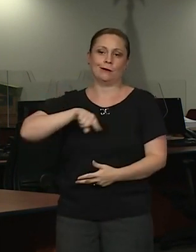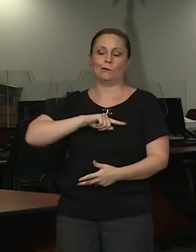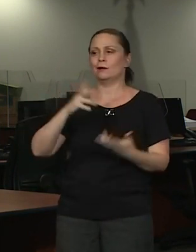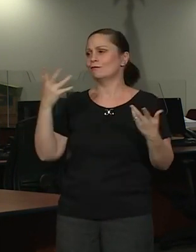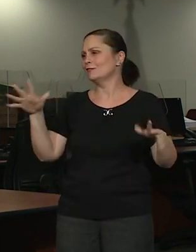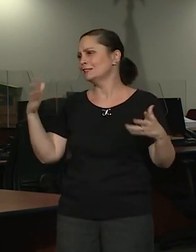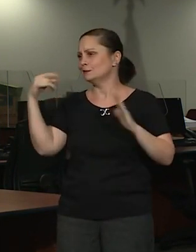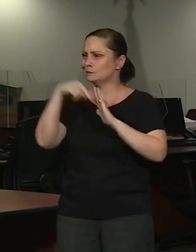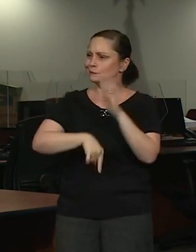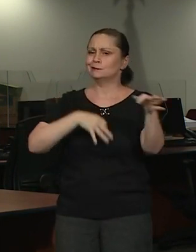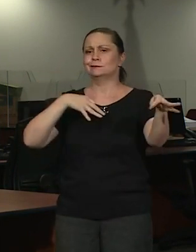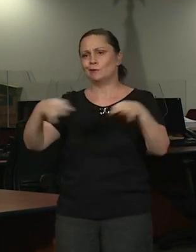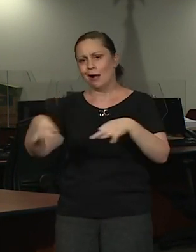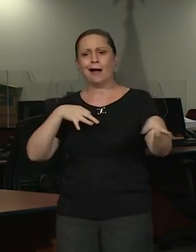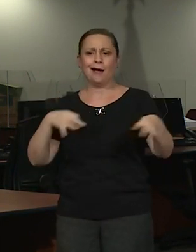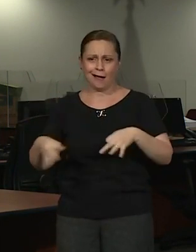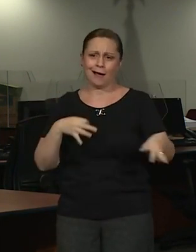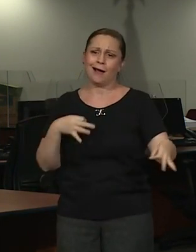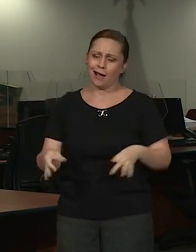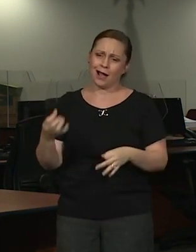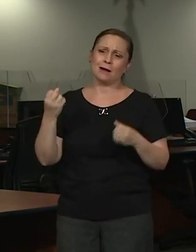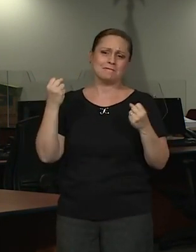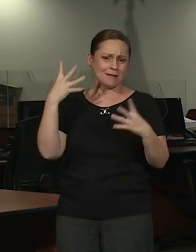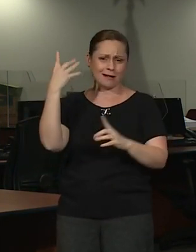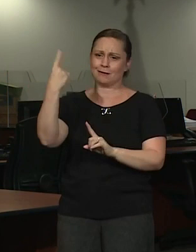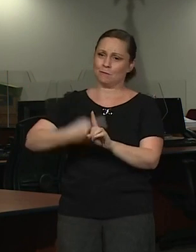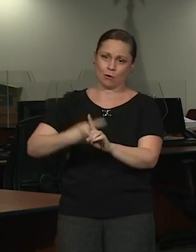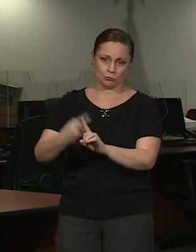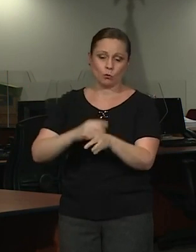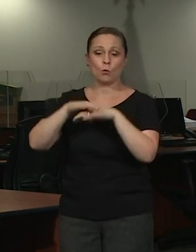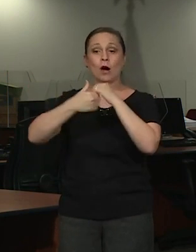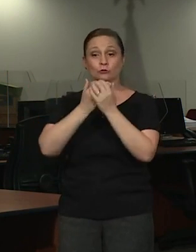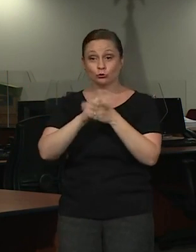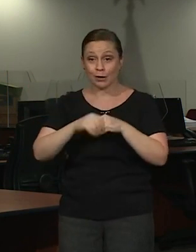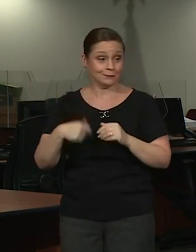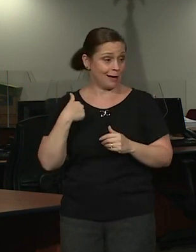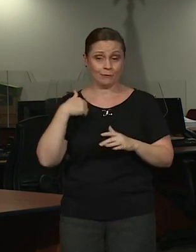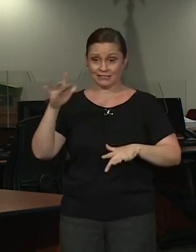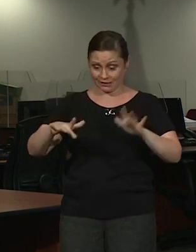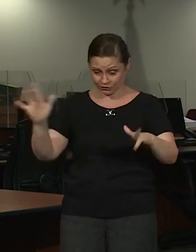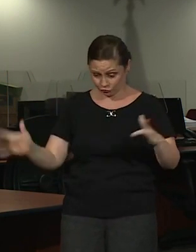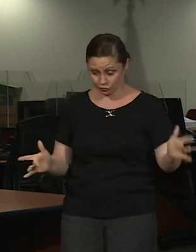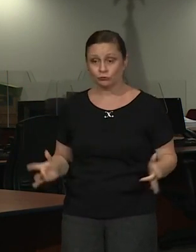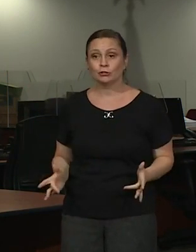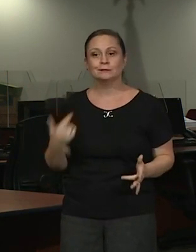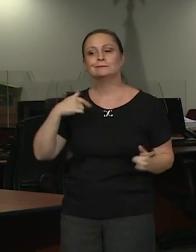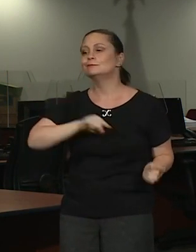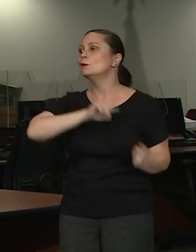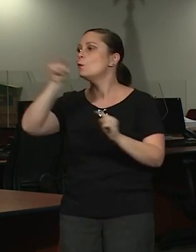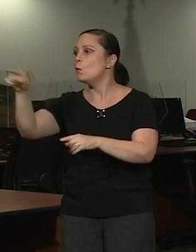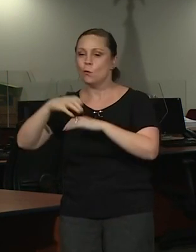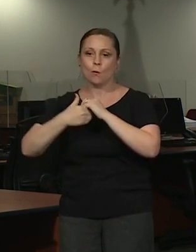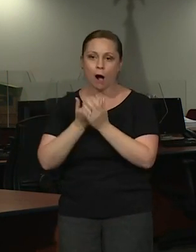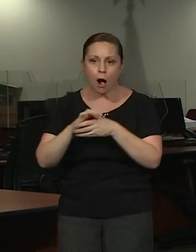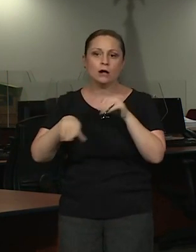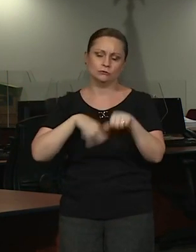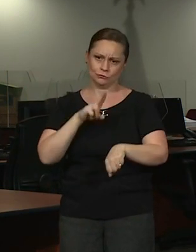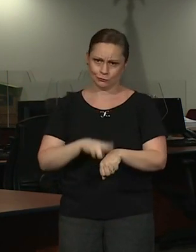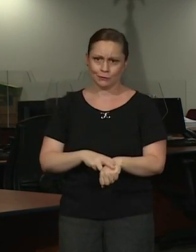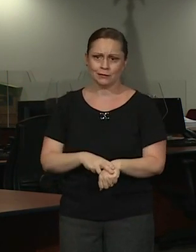many months. Wash your hands. When I leave here, I'm gonna go and wash my hands, of